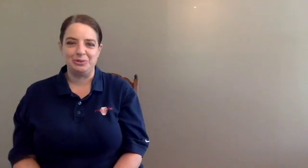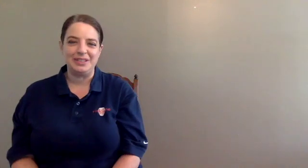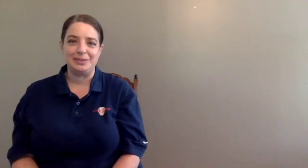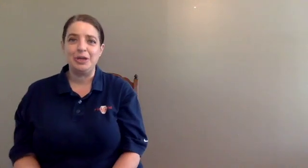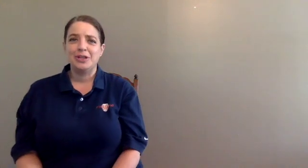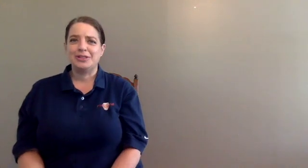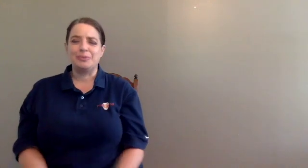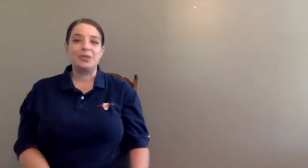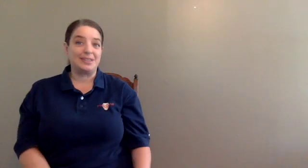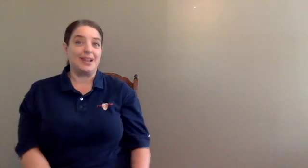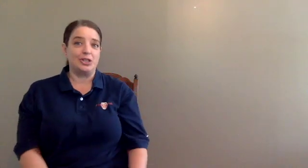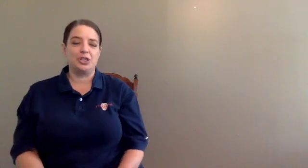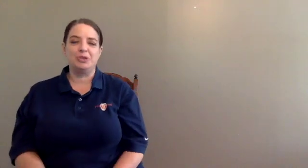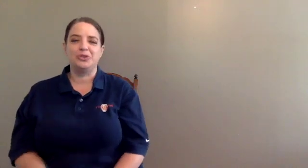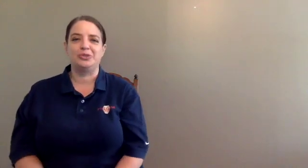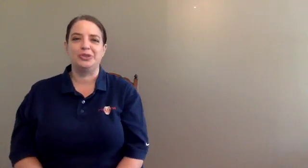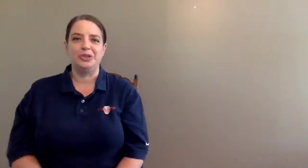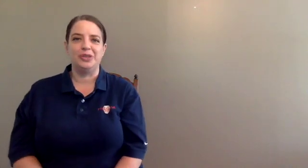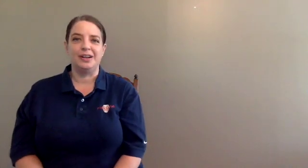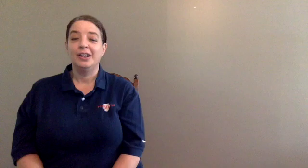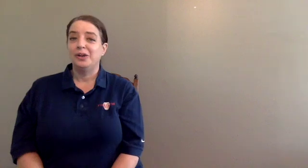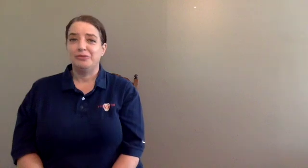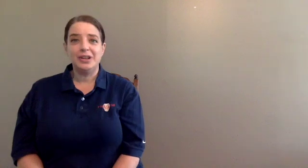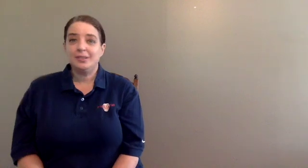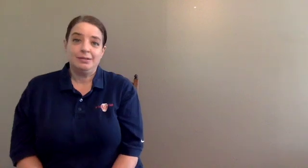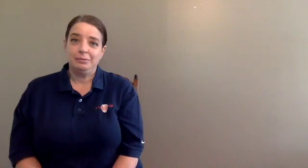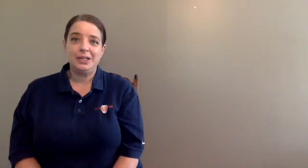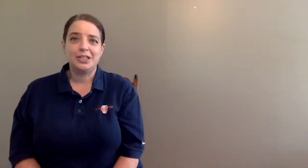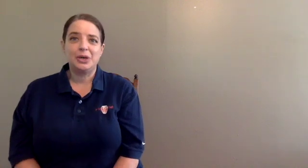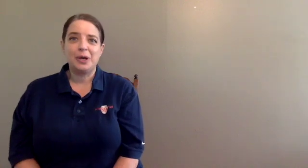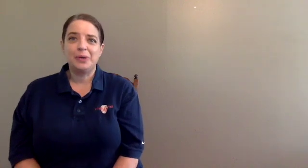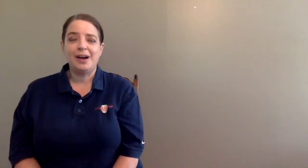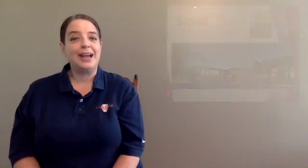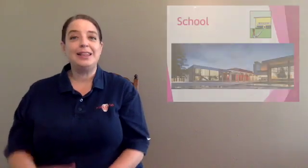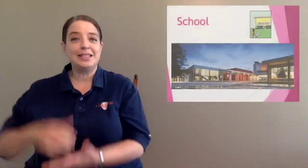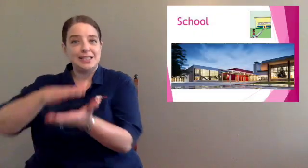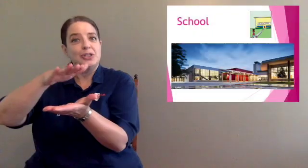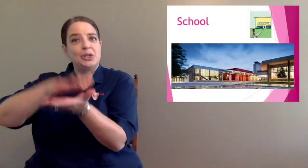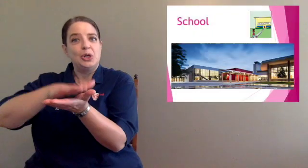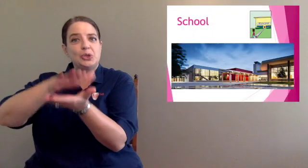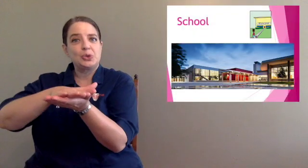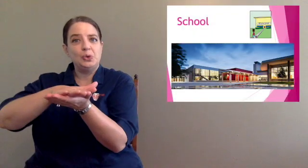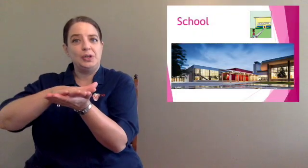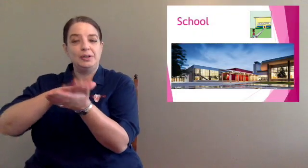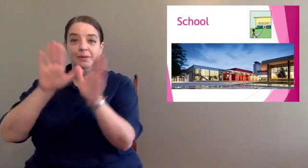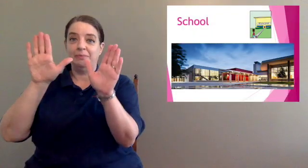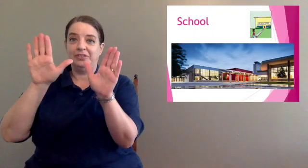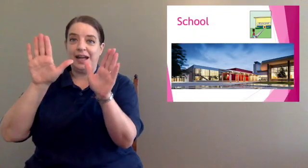and some more signs that should be useful to you there. First, we need to know where we are, and this is school. Flat